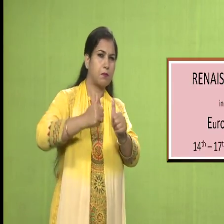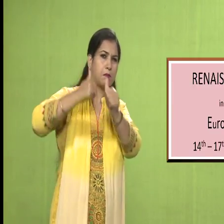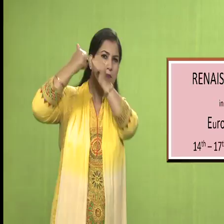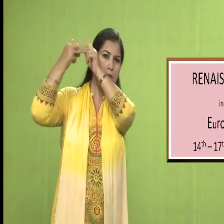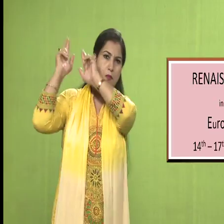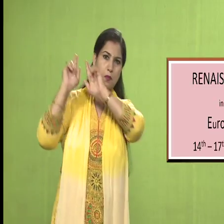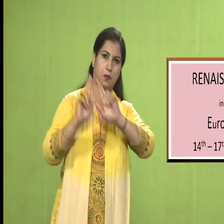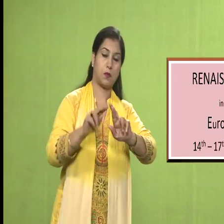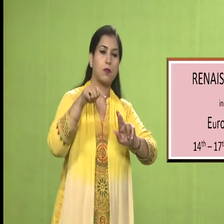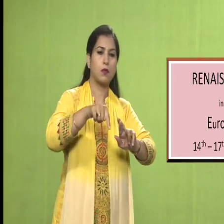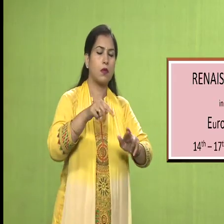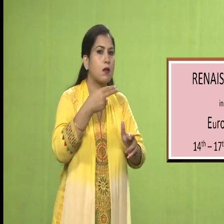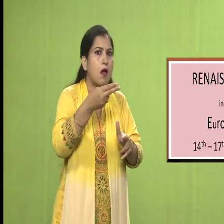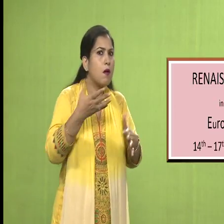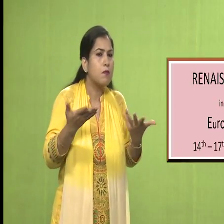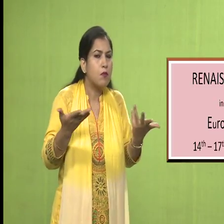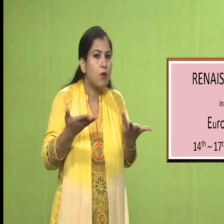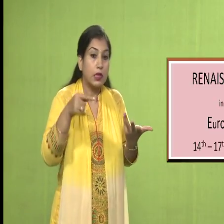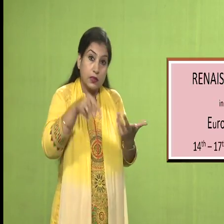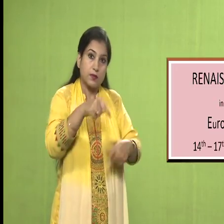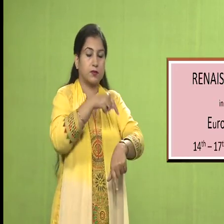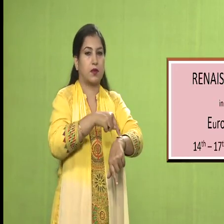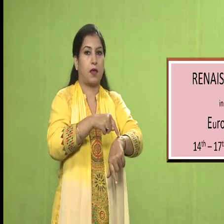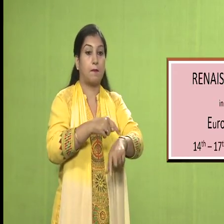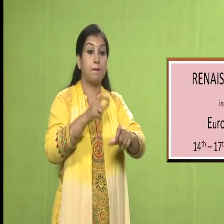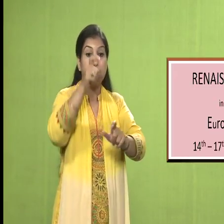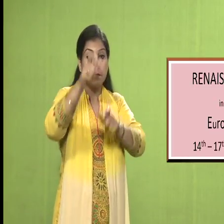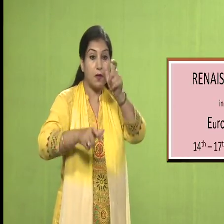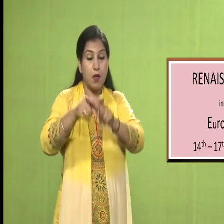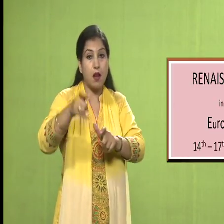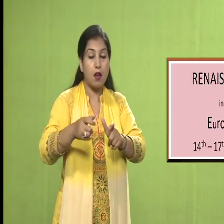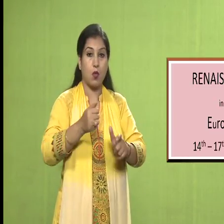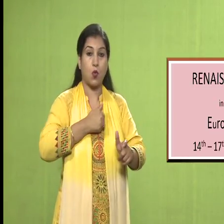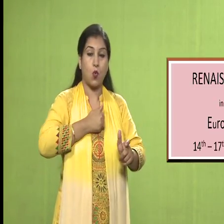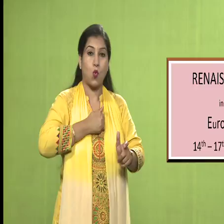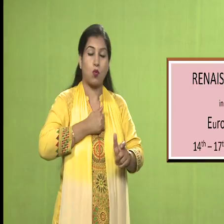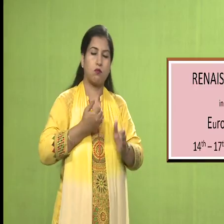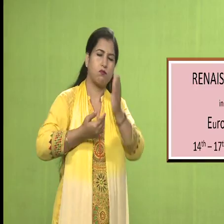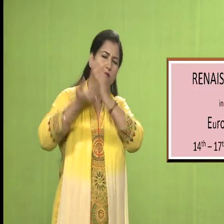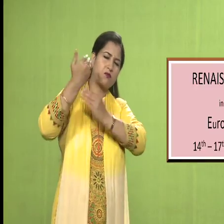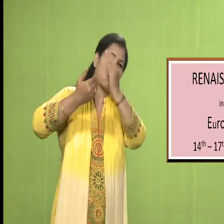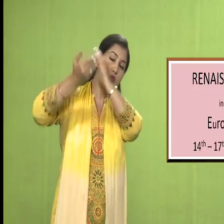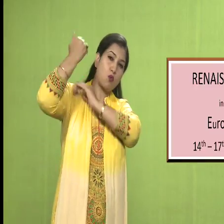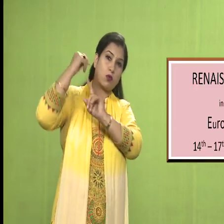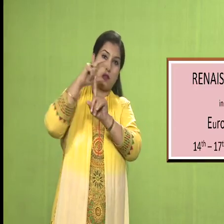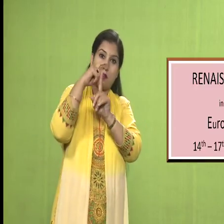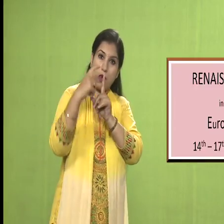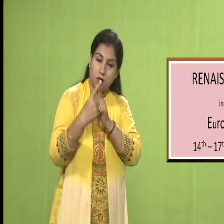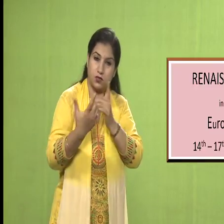This period is named so because during this time people took interest in the study of ancient Greek and